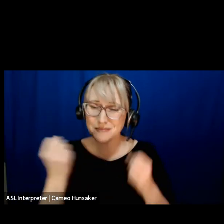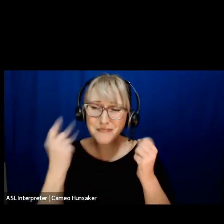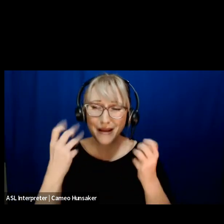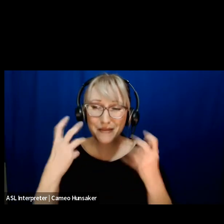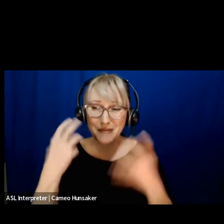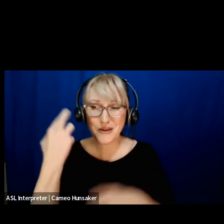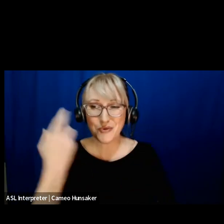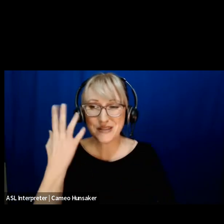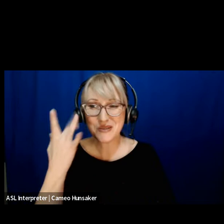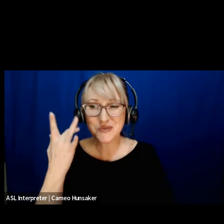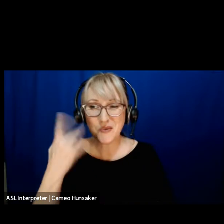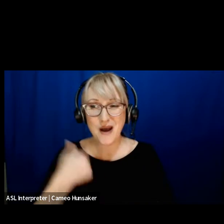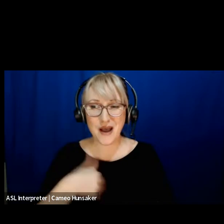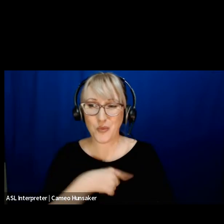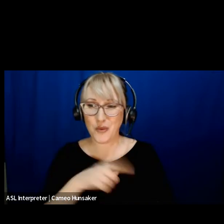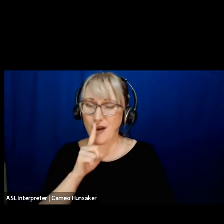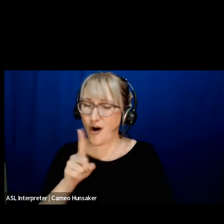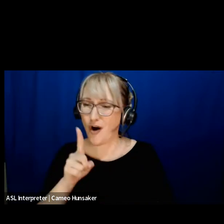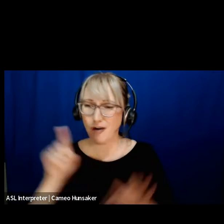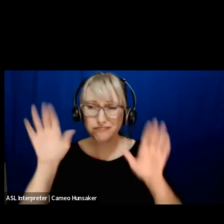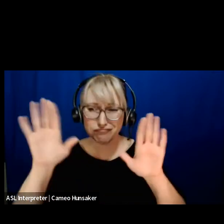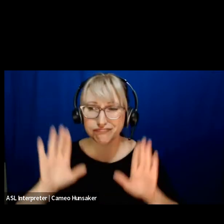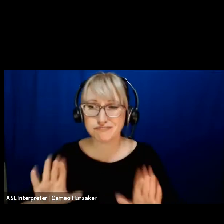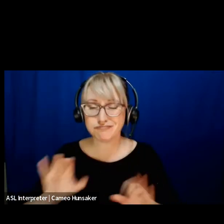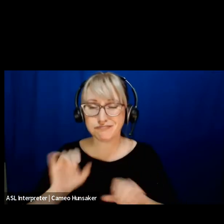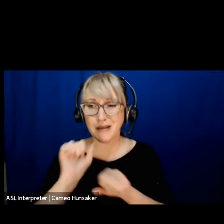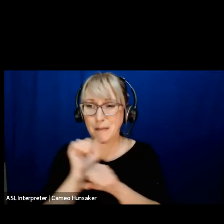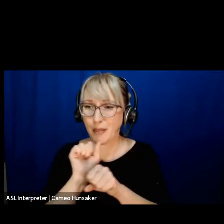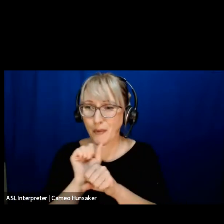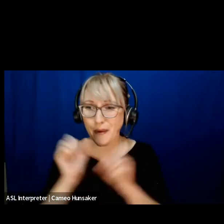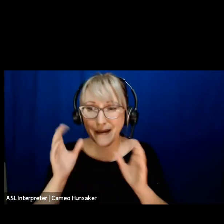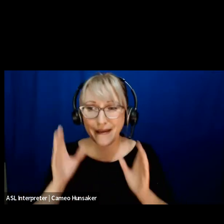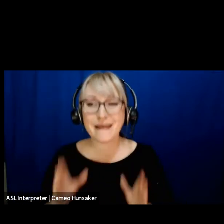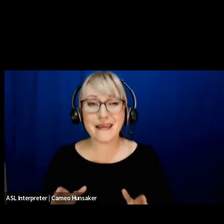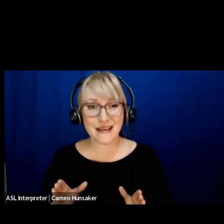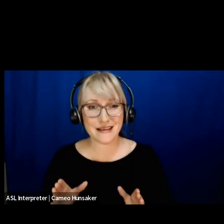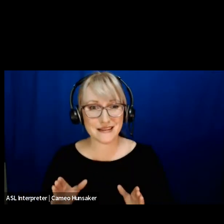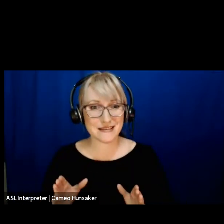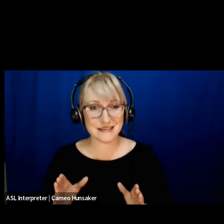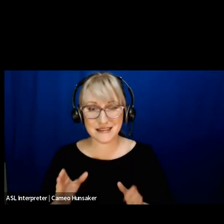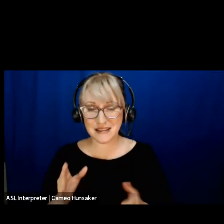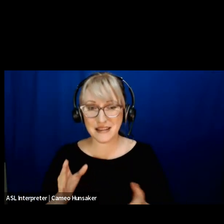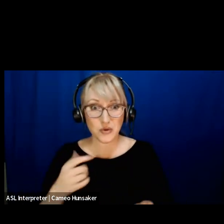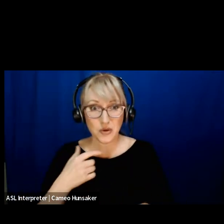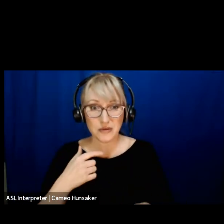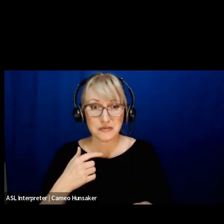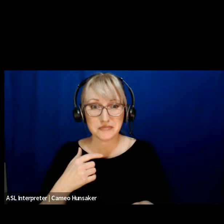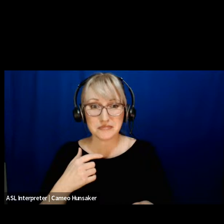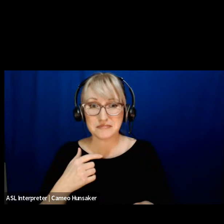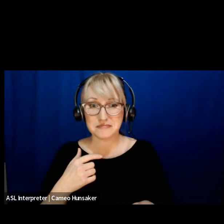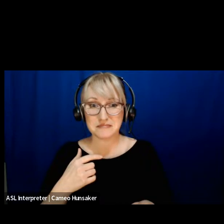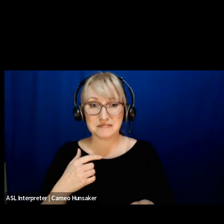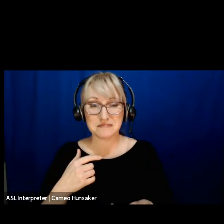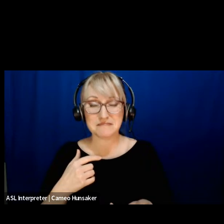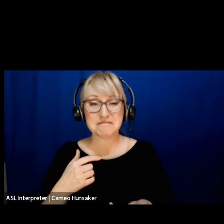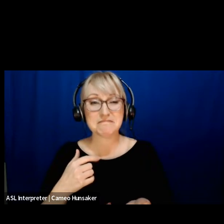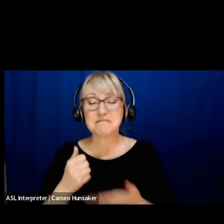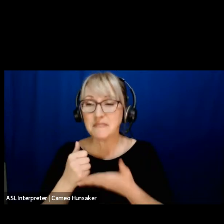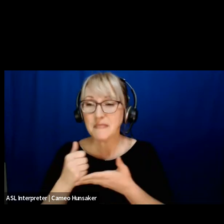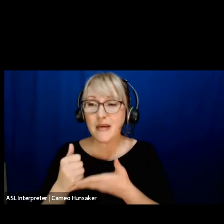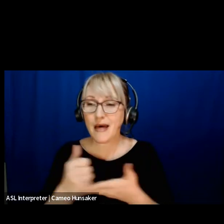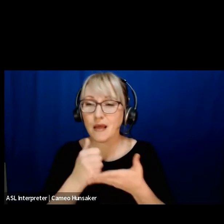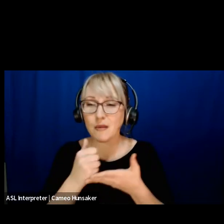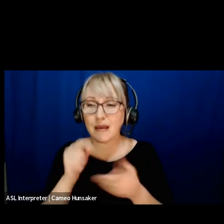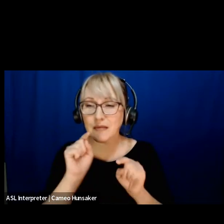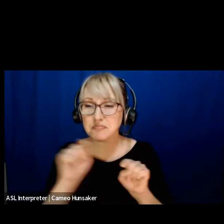we are great employees and what we can bring and helping them to just gain an